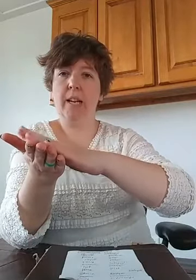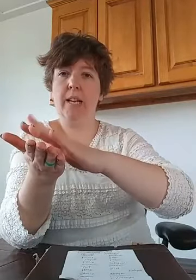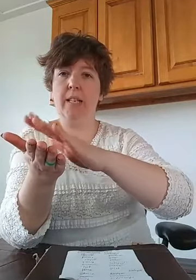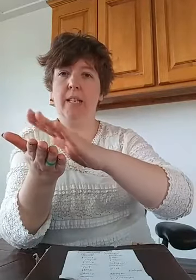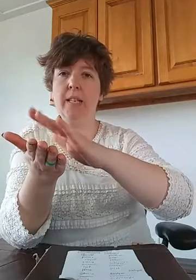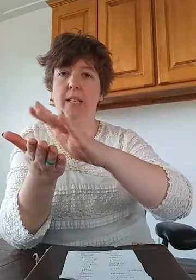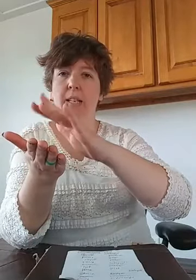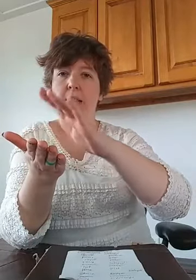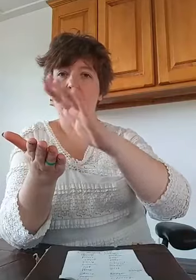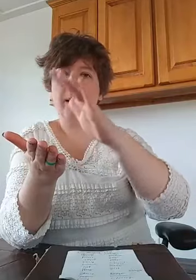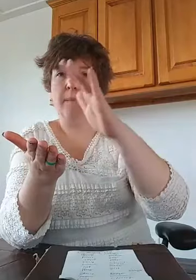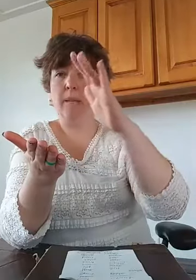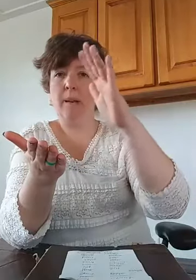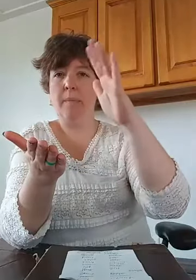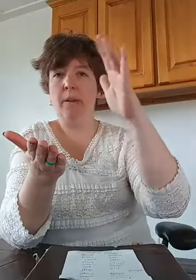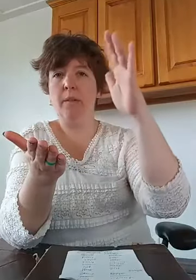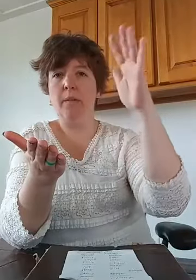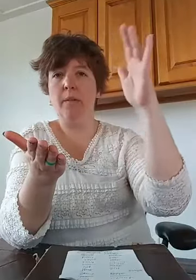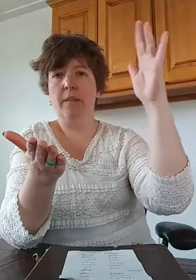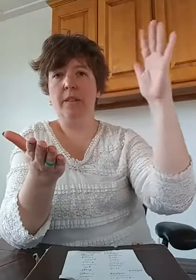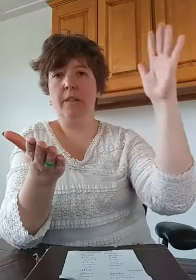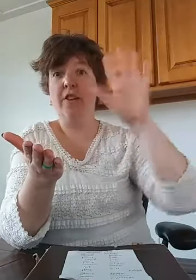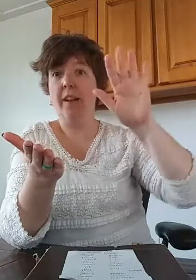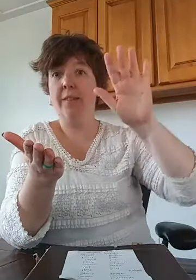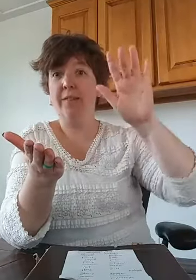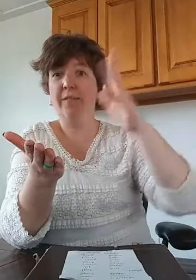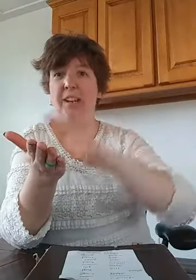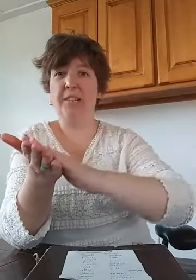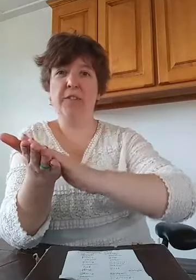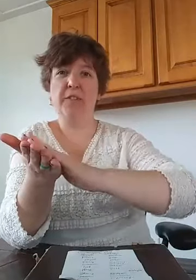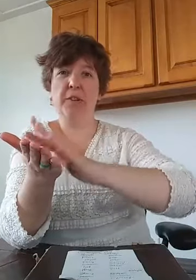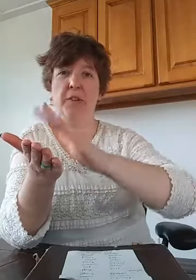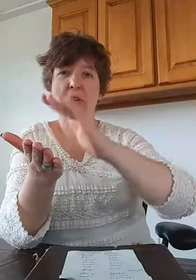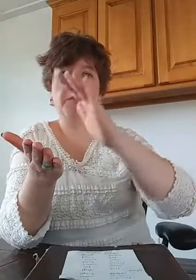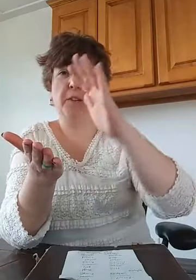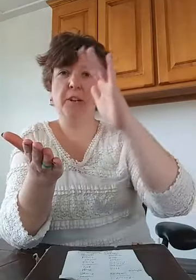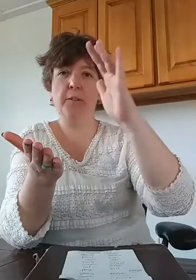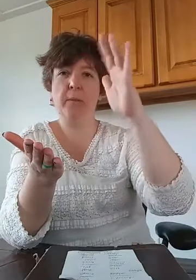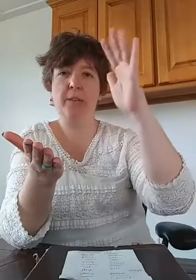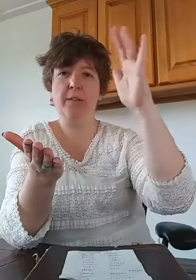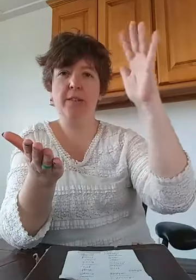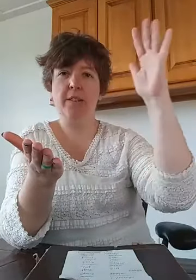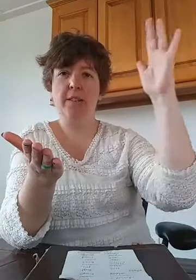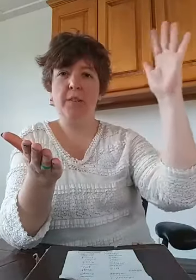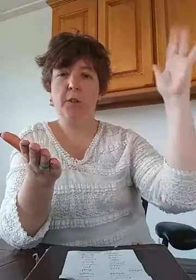hand comes up, and jazz hands or your fingers wiggle.